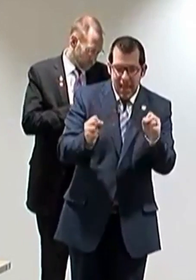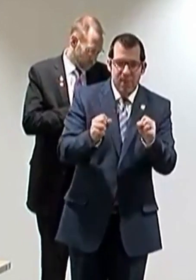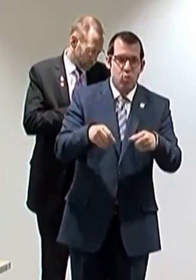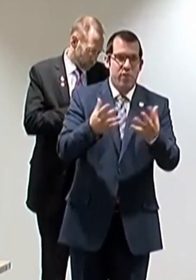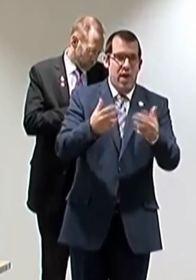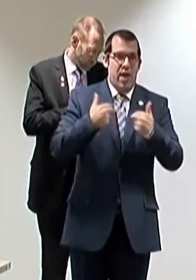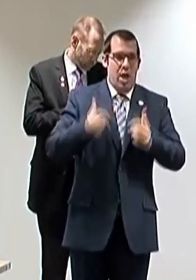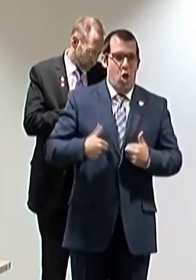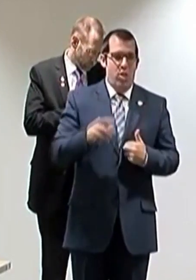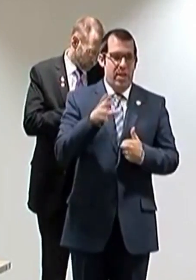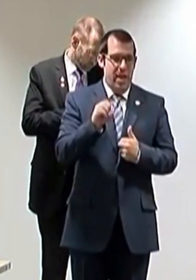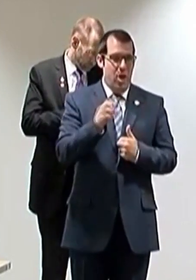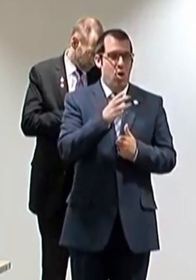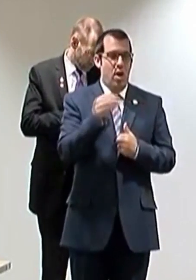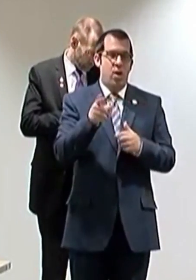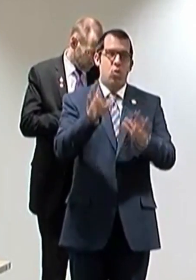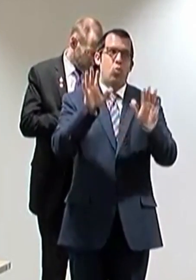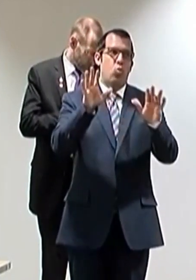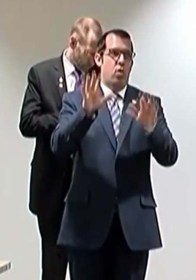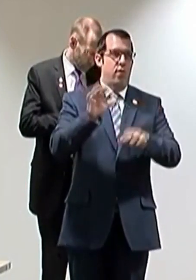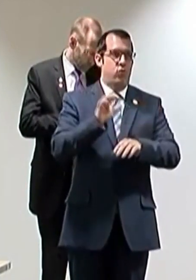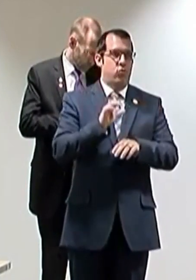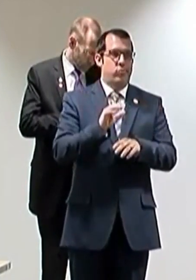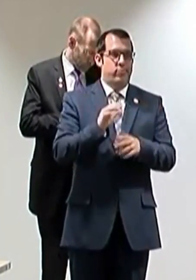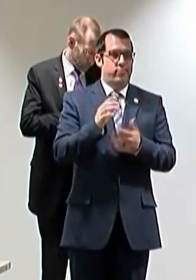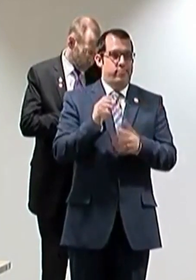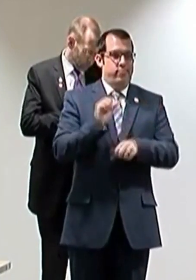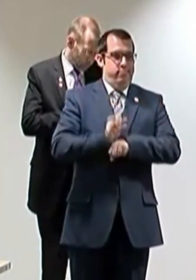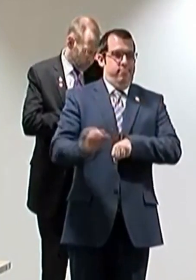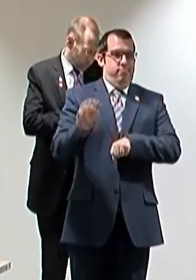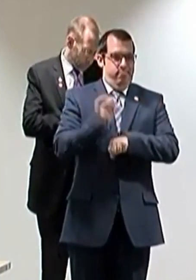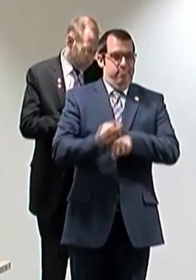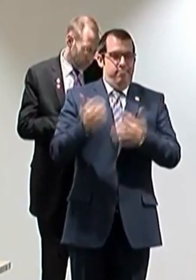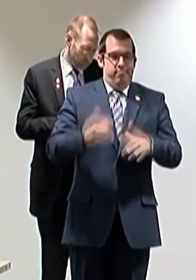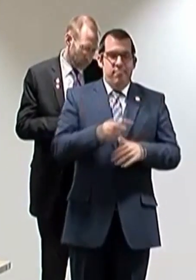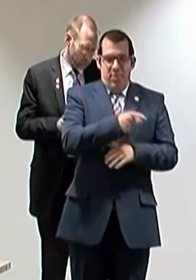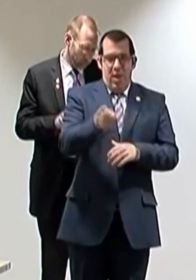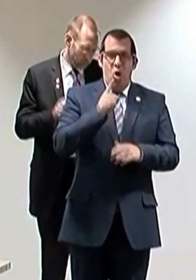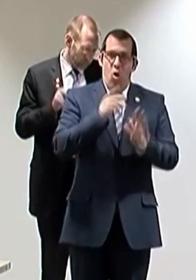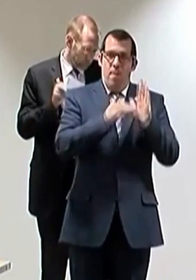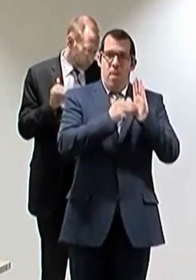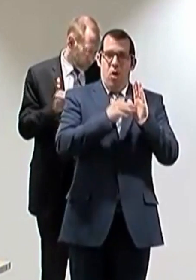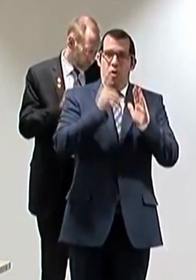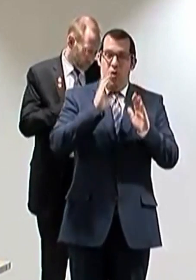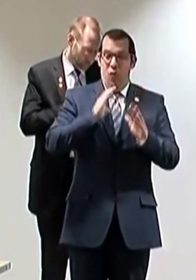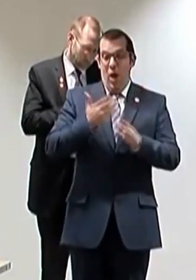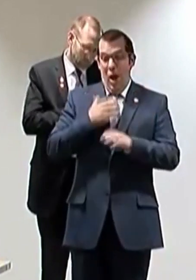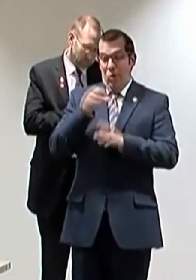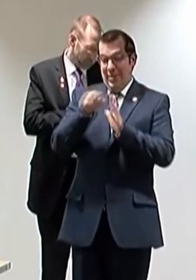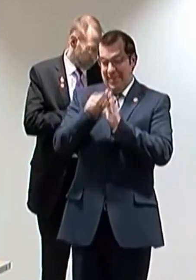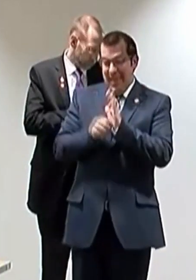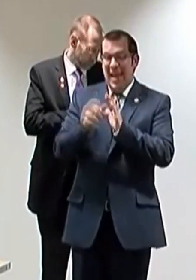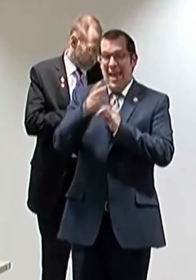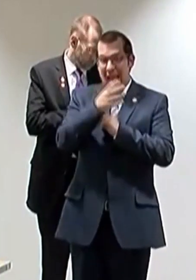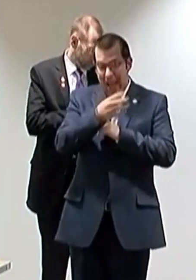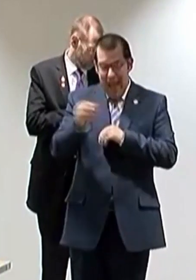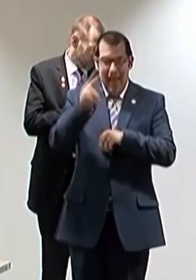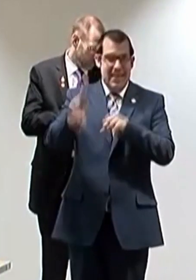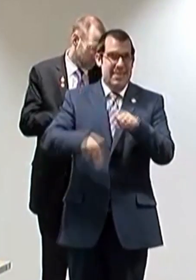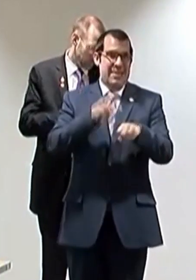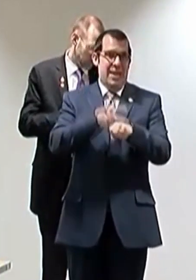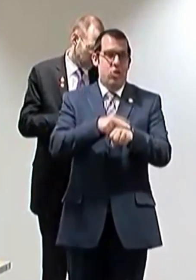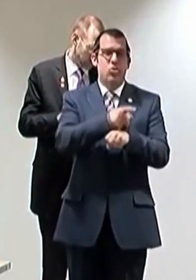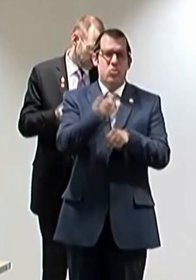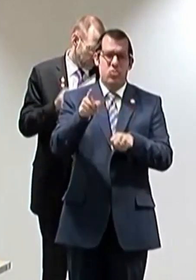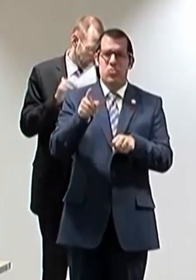and they're doing an extraordinary job. And I think, they're a model for our state and nation, and people should feel